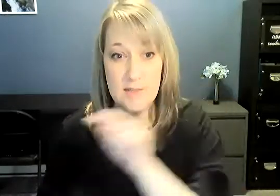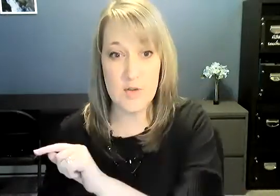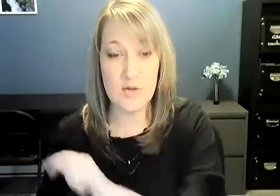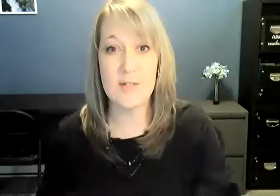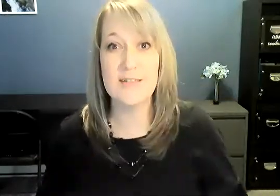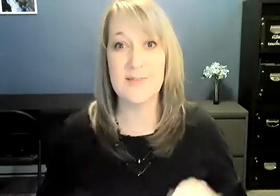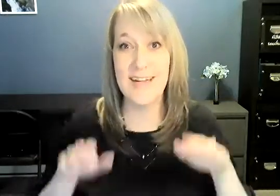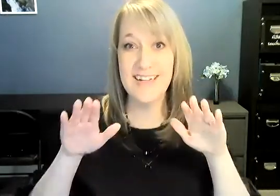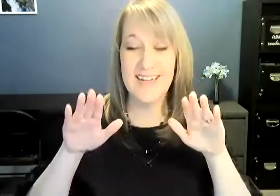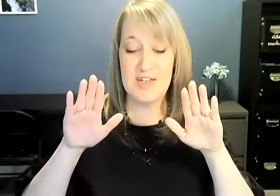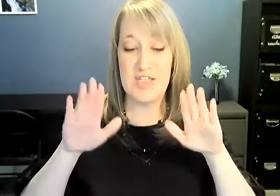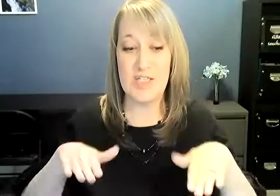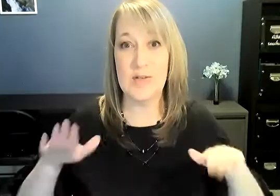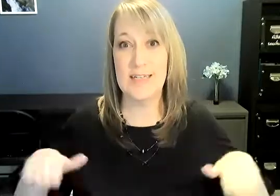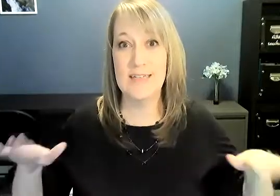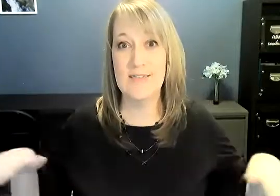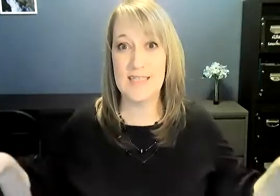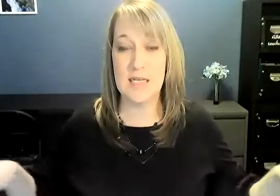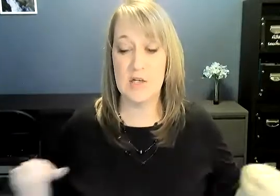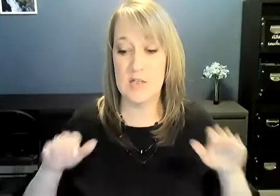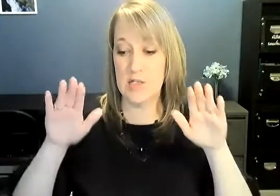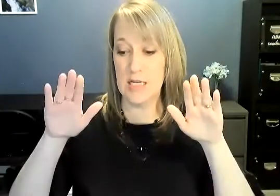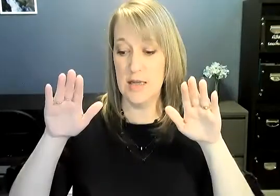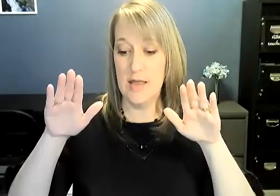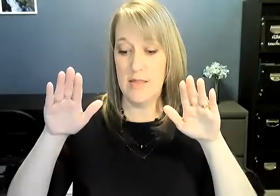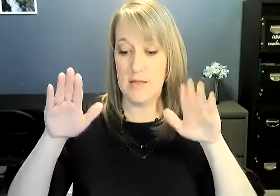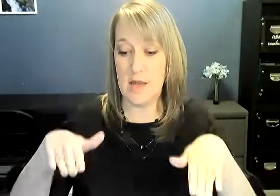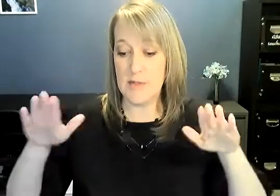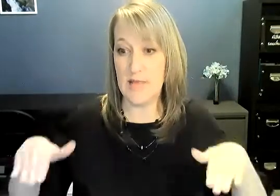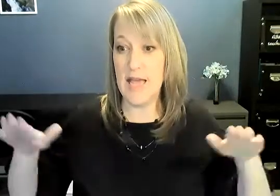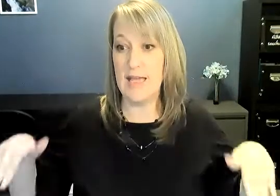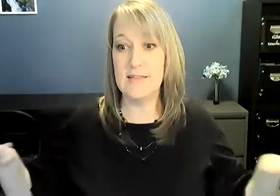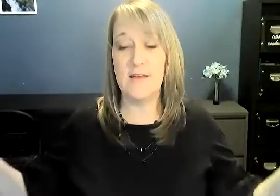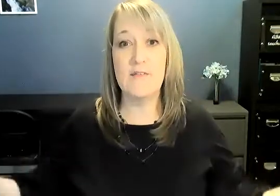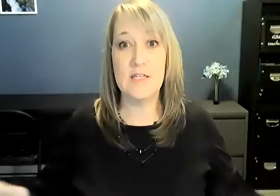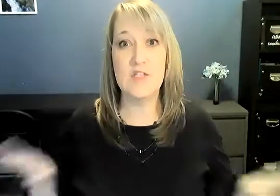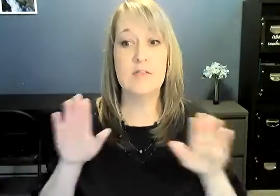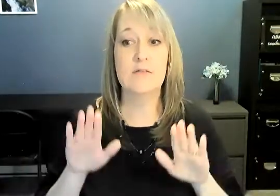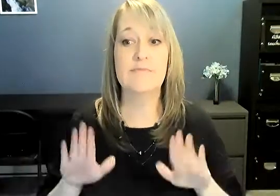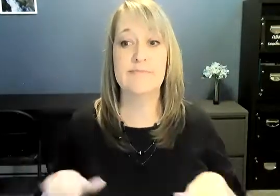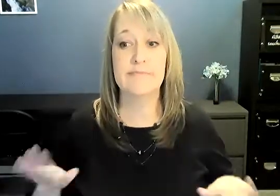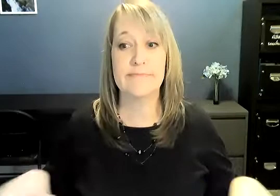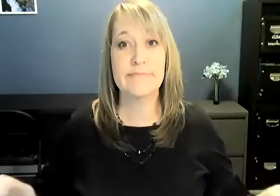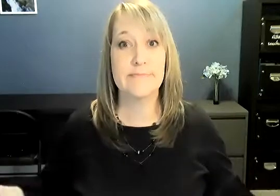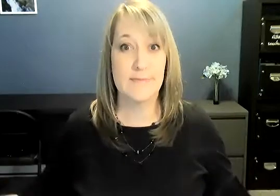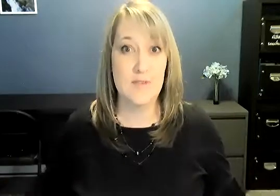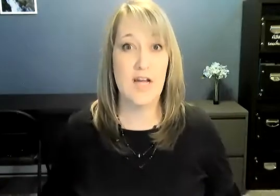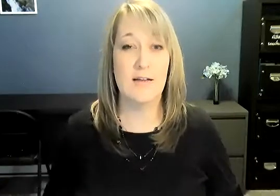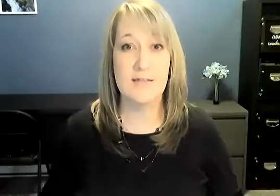to shortest, right? Children. It's like you're touching the tops of the heads of each child